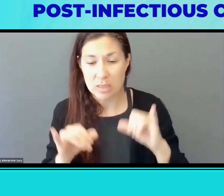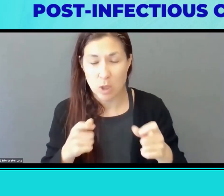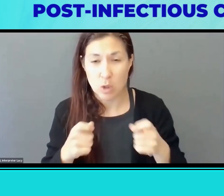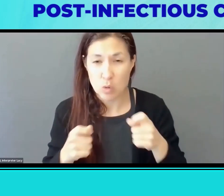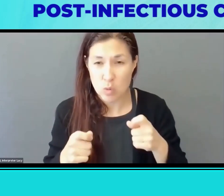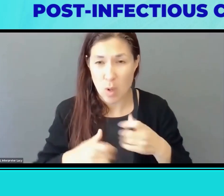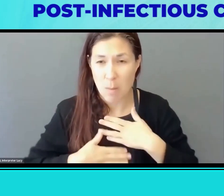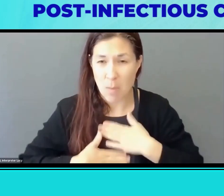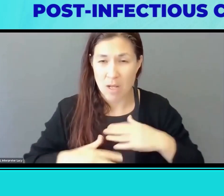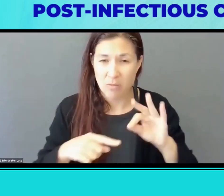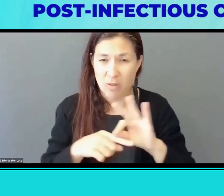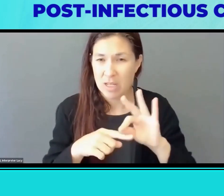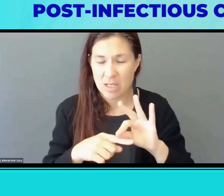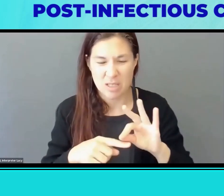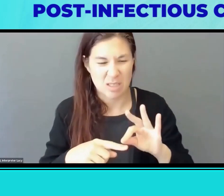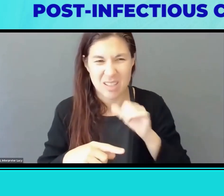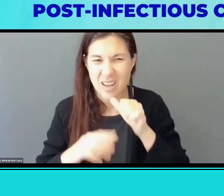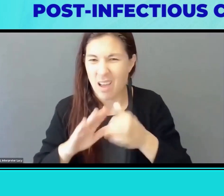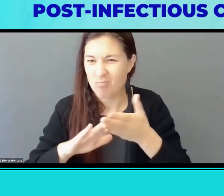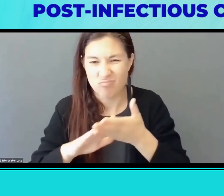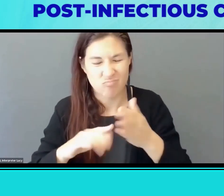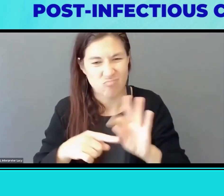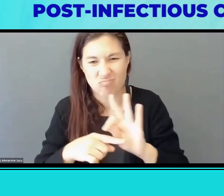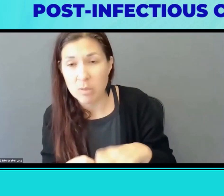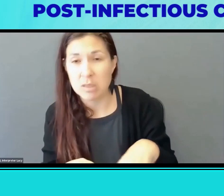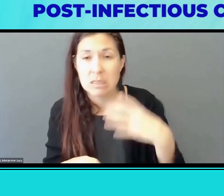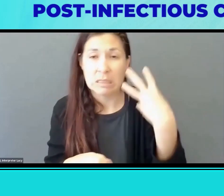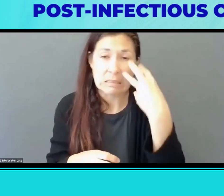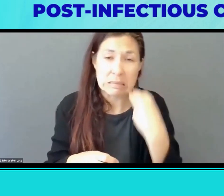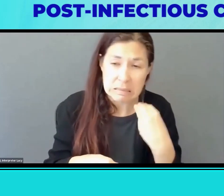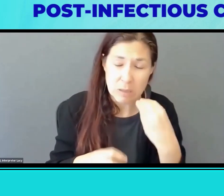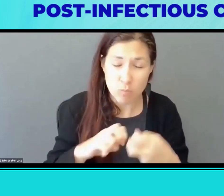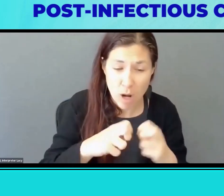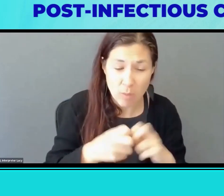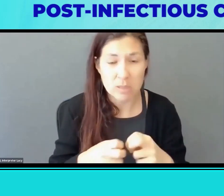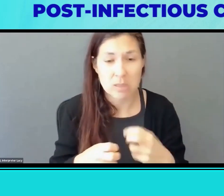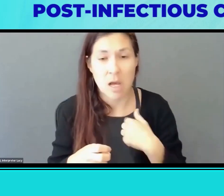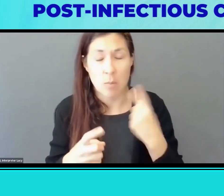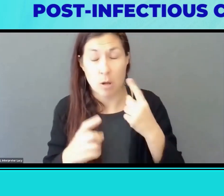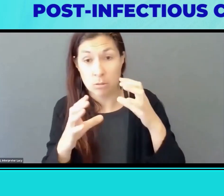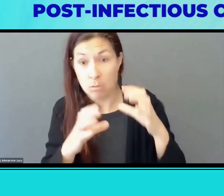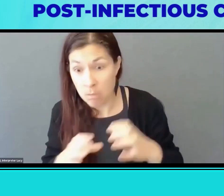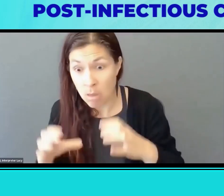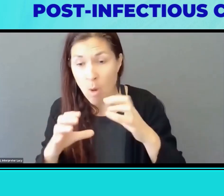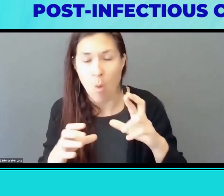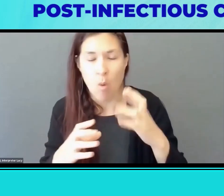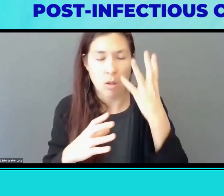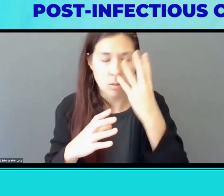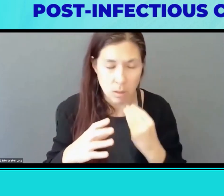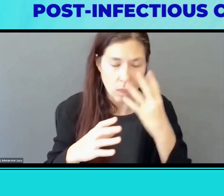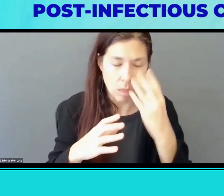is too many people are falling through the cracks as it is.